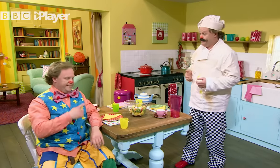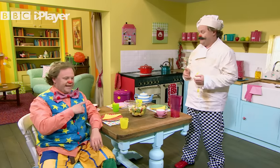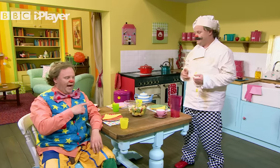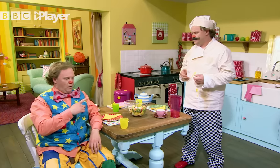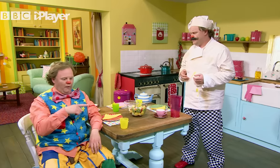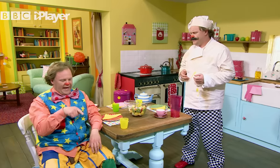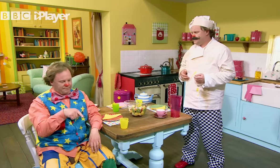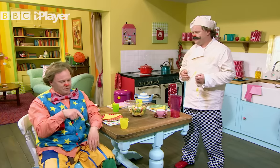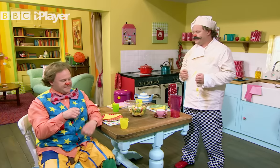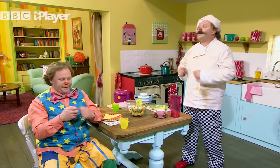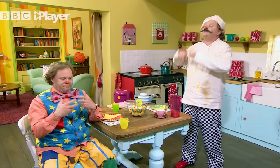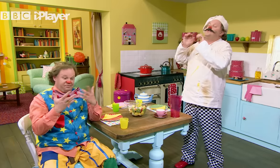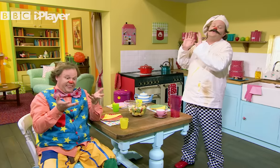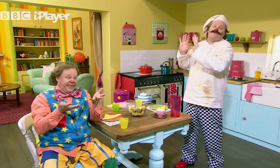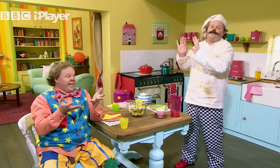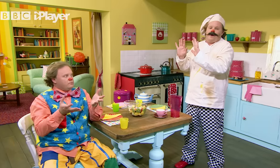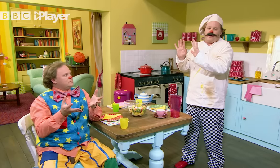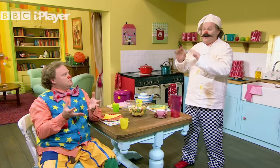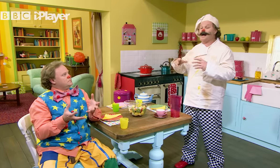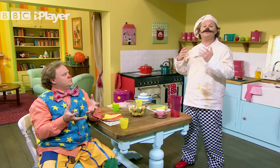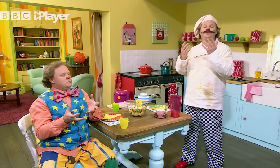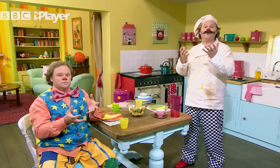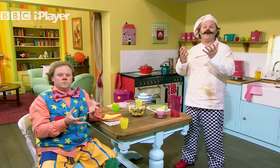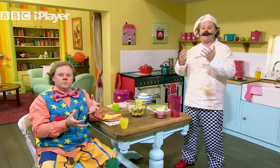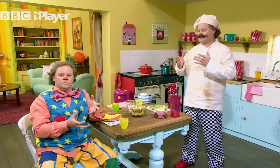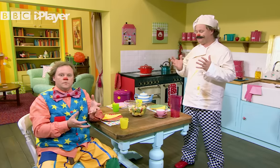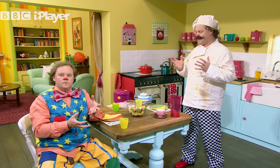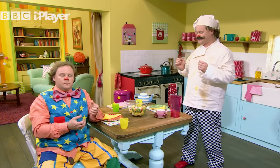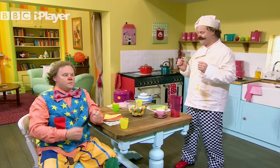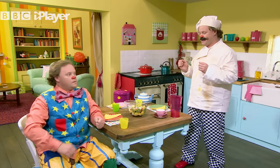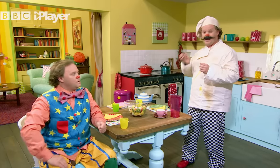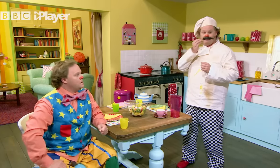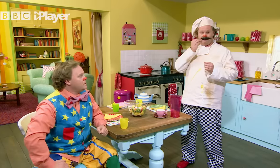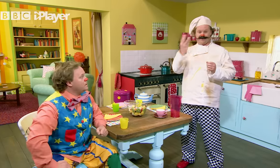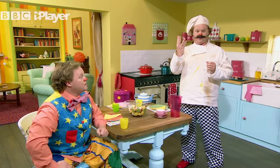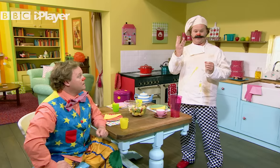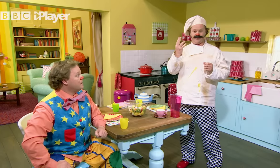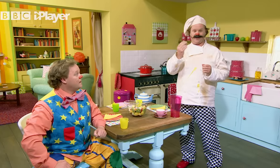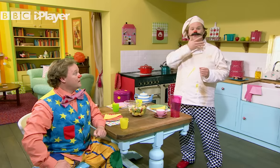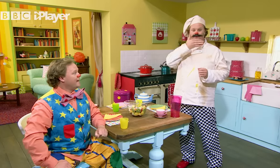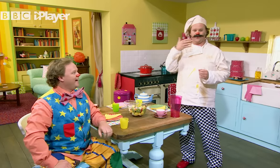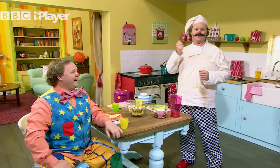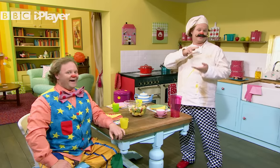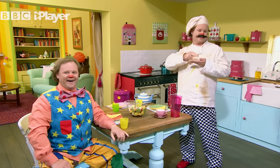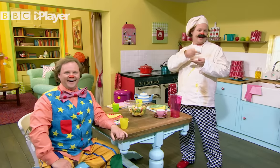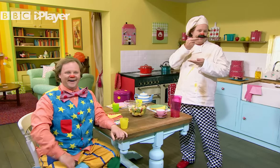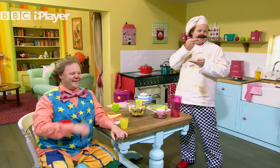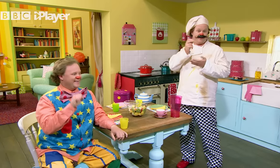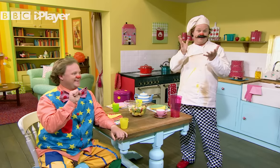No, what happened was, Do not worry. I'm sure you have space for my beautiful fruit salad, huh?